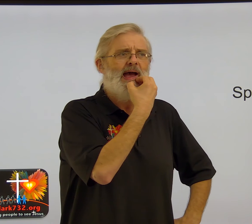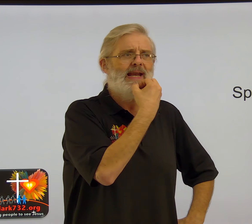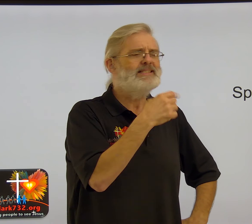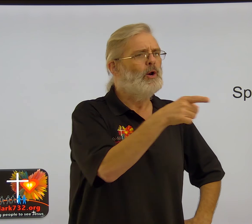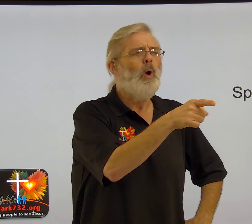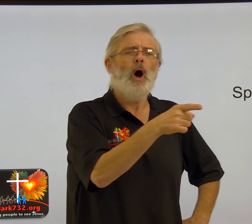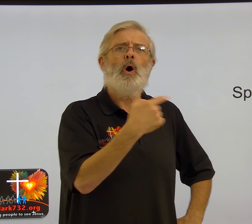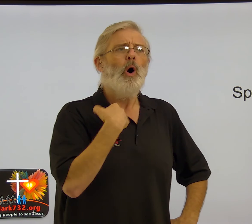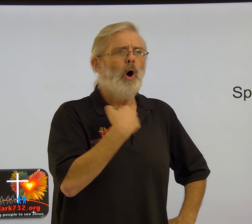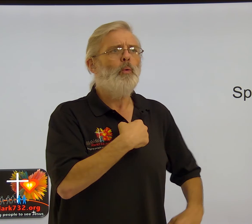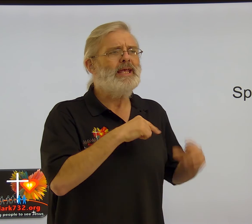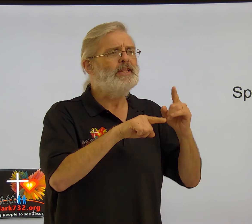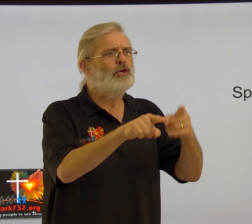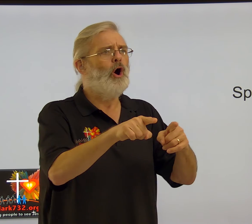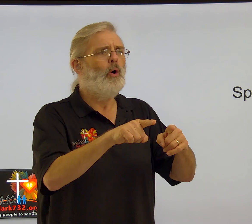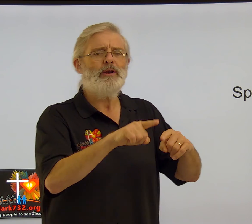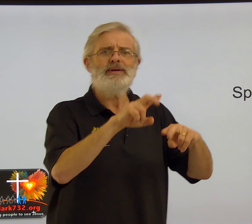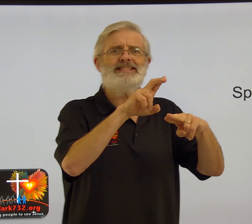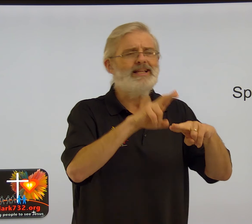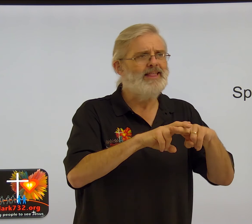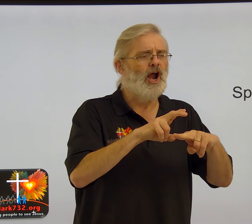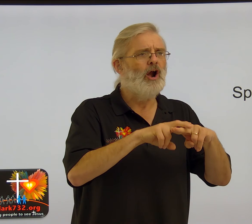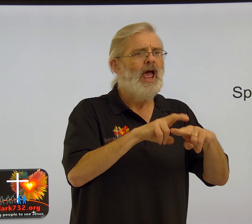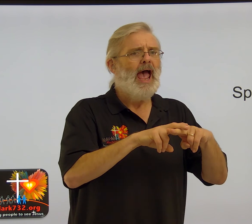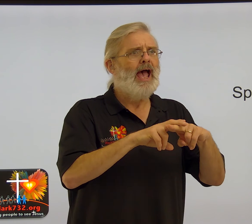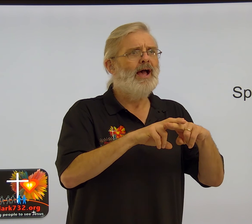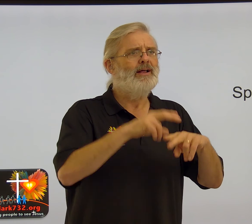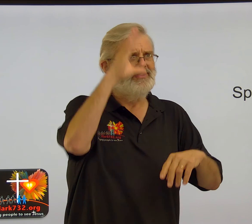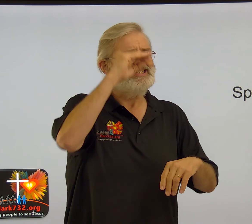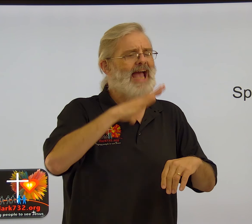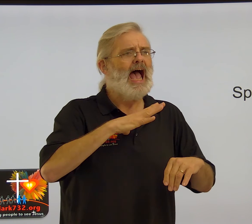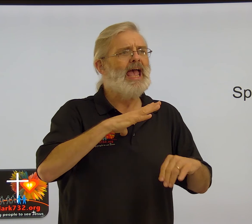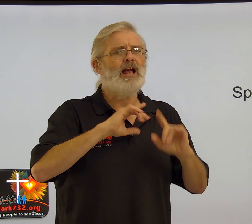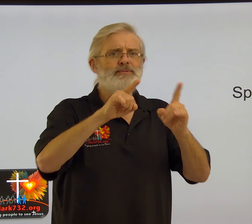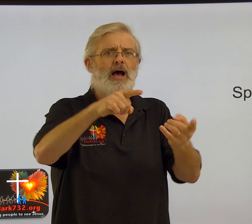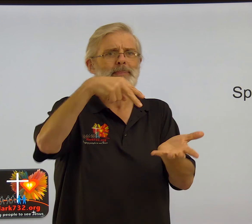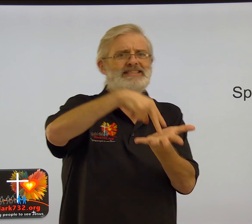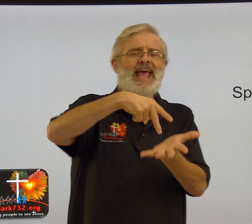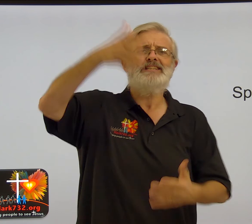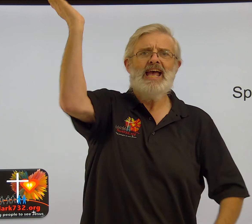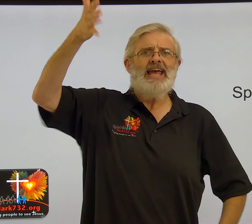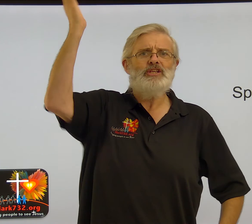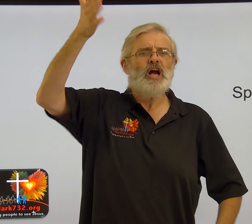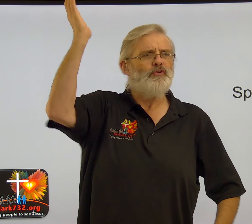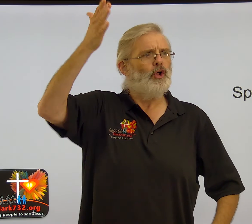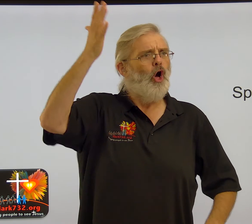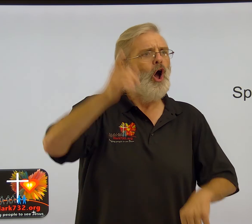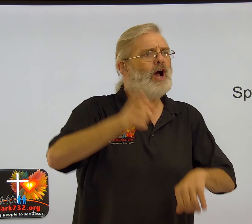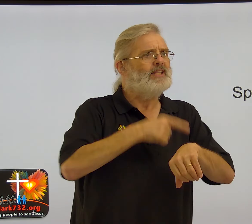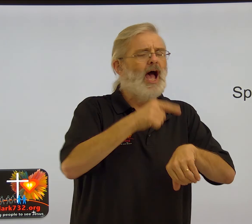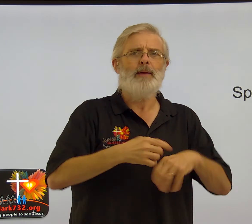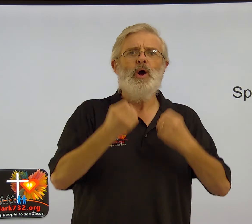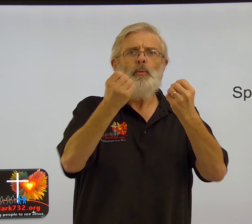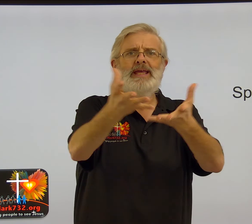he said, we get to go and we sit there. And this guy comes up, he stands, he talks for a long time. We give him a